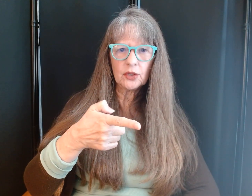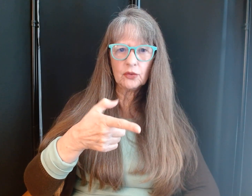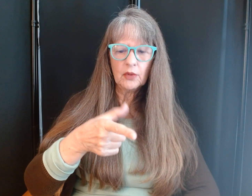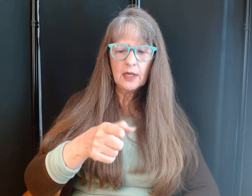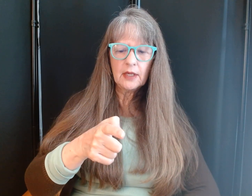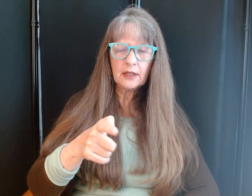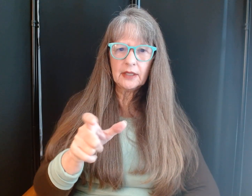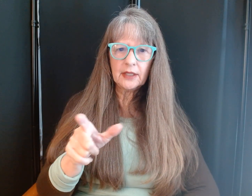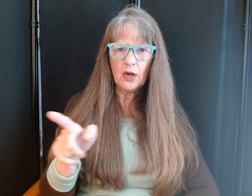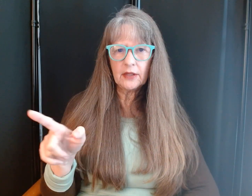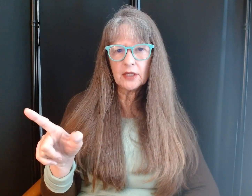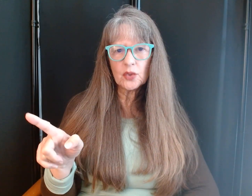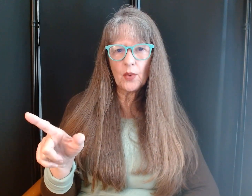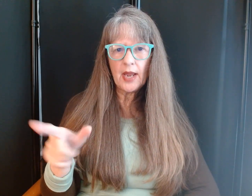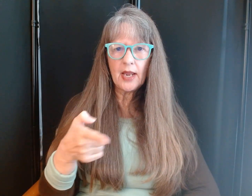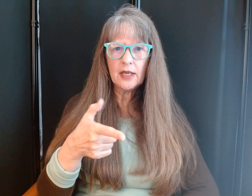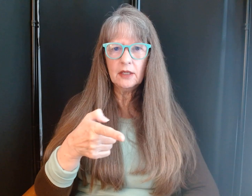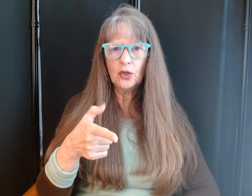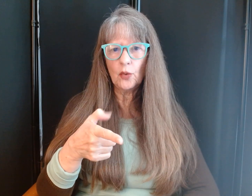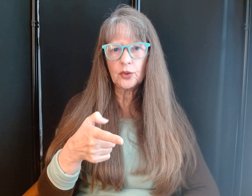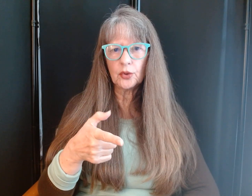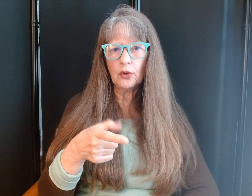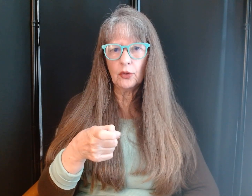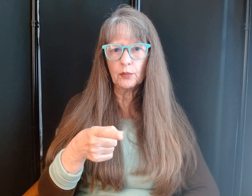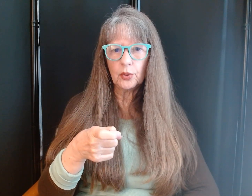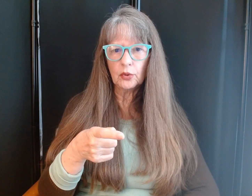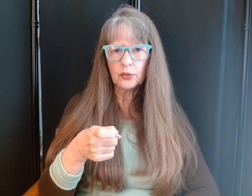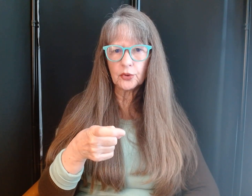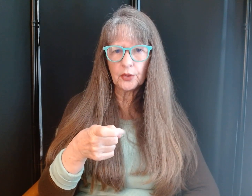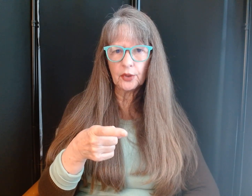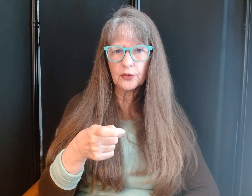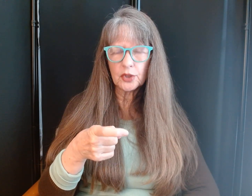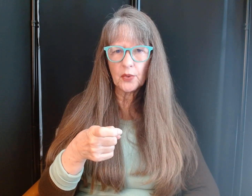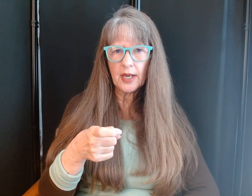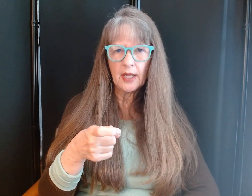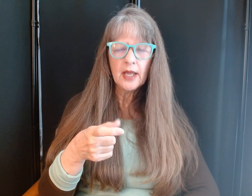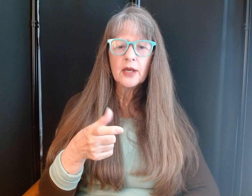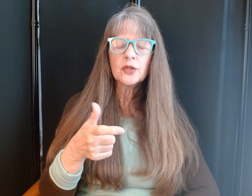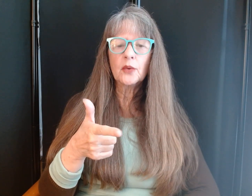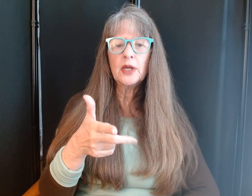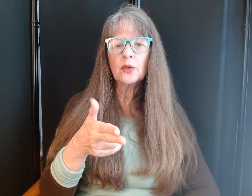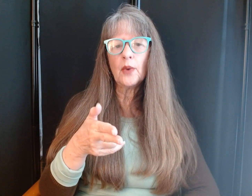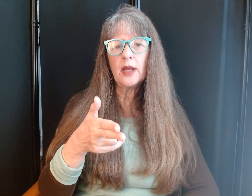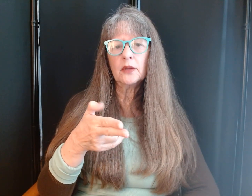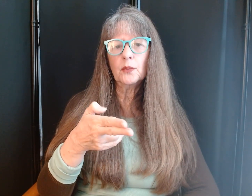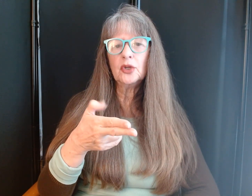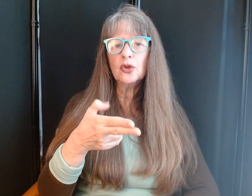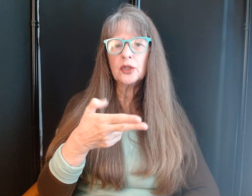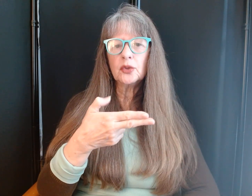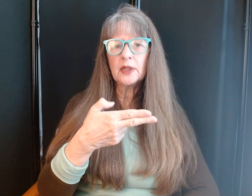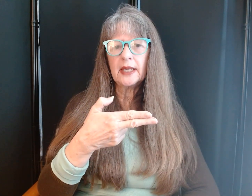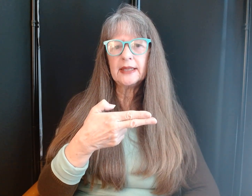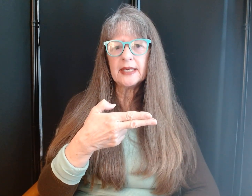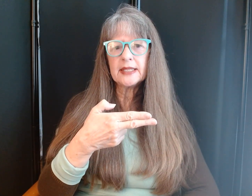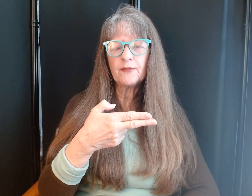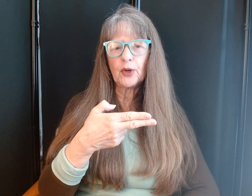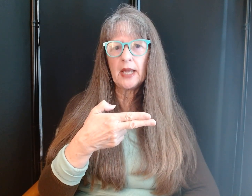you click on it this way, a trigger, you pull the trigger this way. So either way, we usually do it like this for